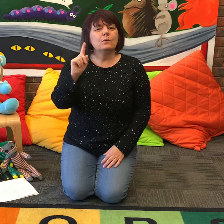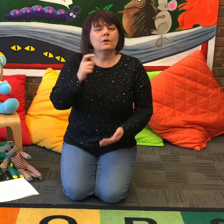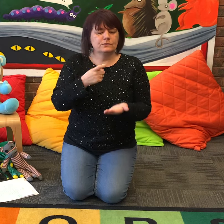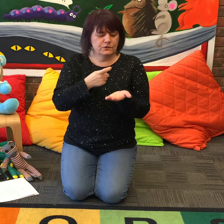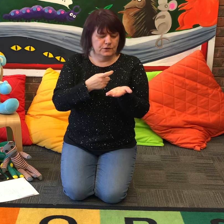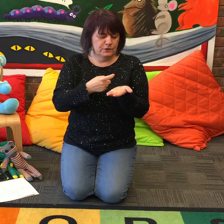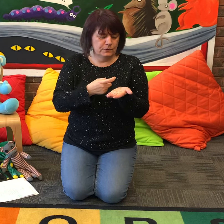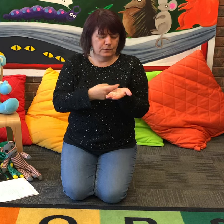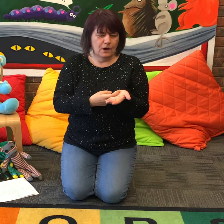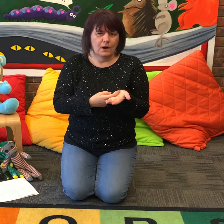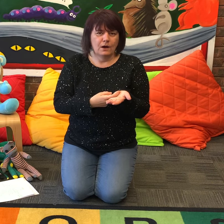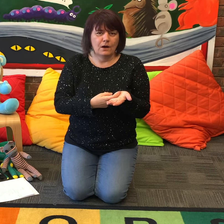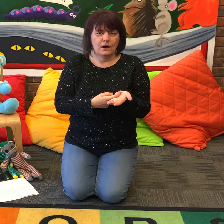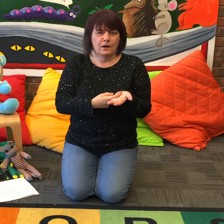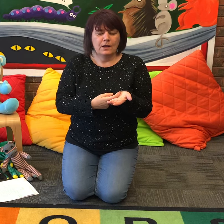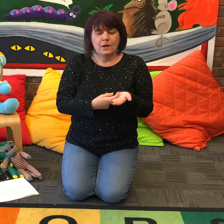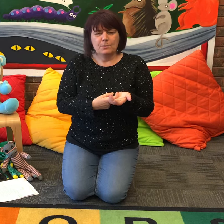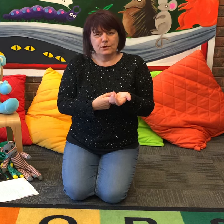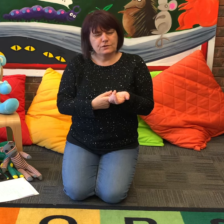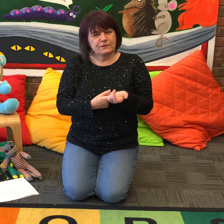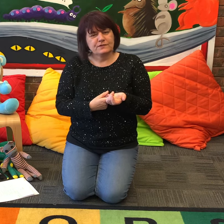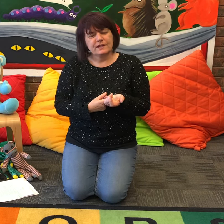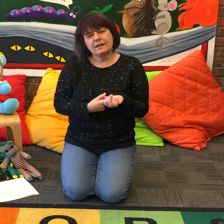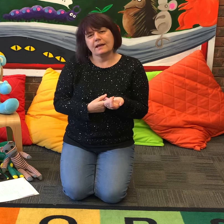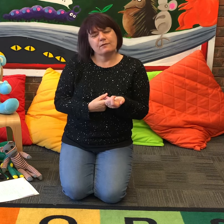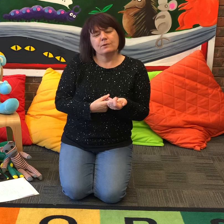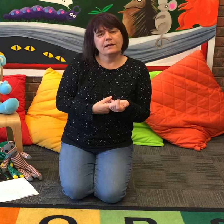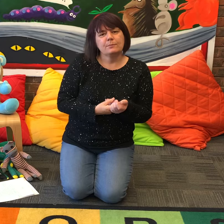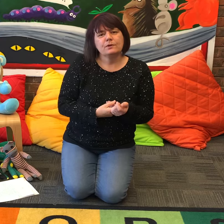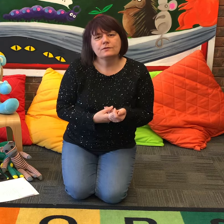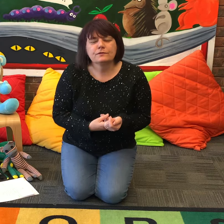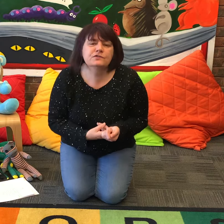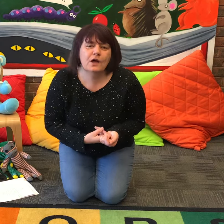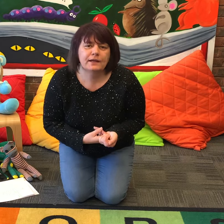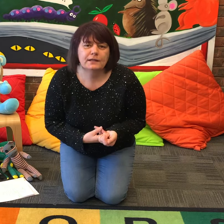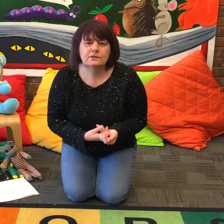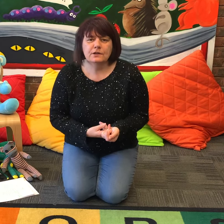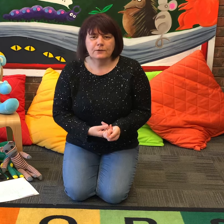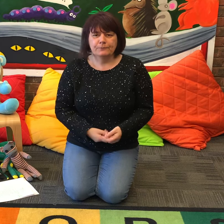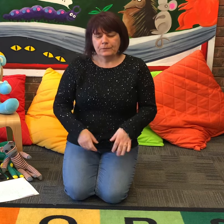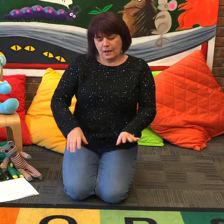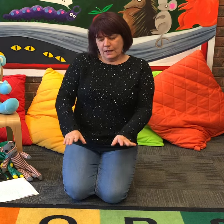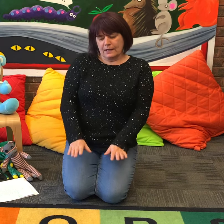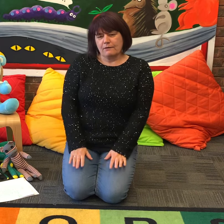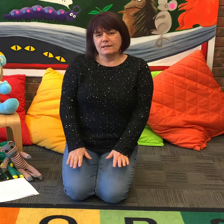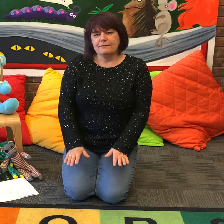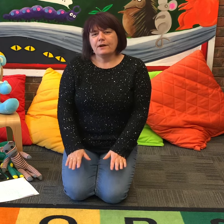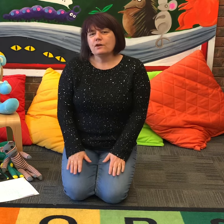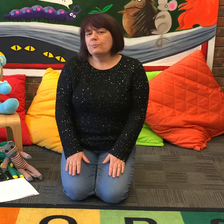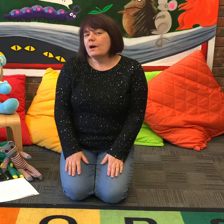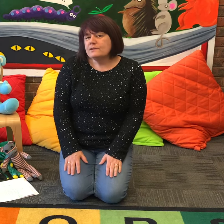what you are. Beautiful singing, everybody, and beautiful signing too. Get ready for our goodbye